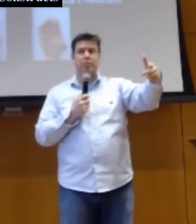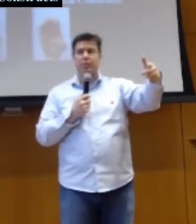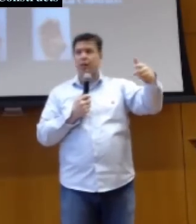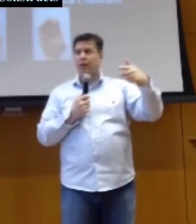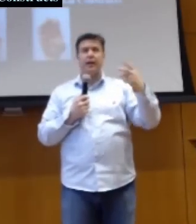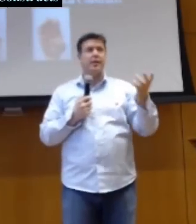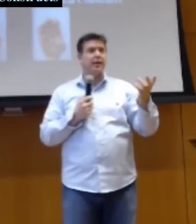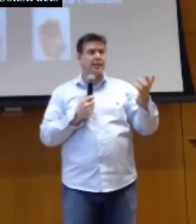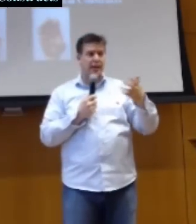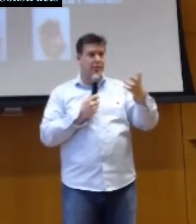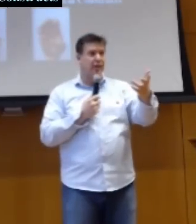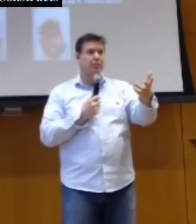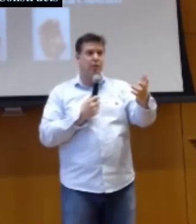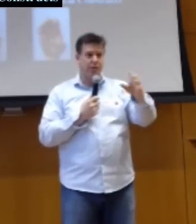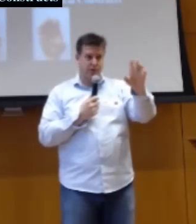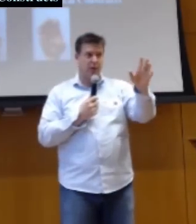people. Like, isn't that nice to actually let you know what those are?